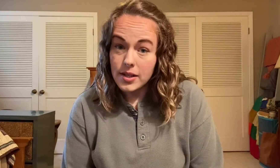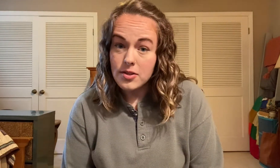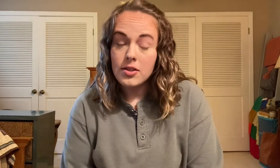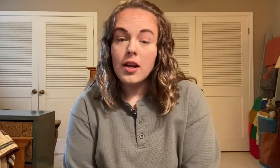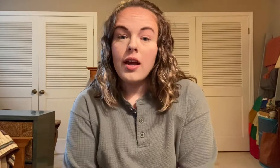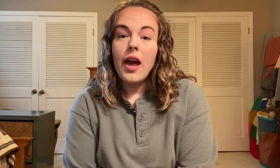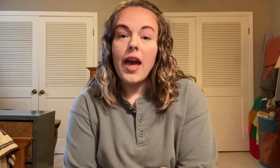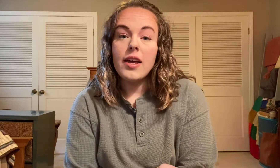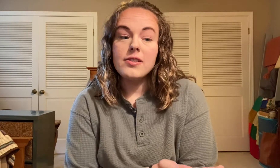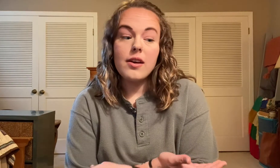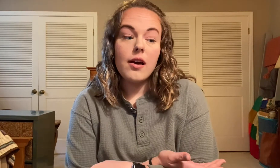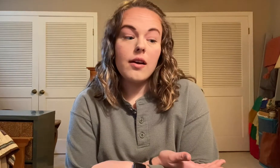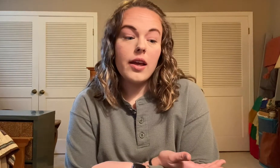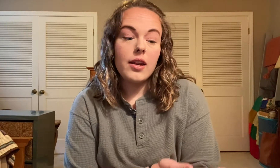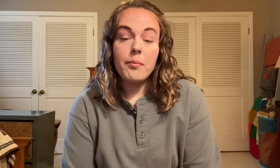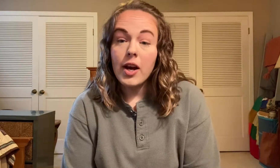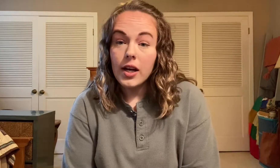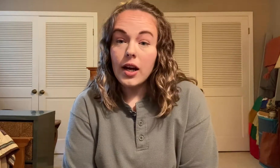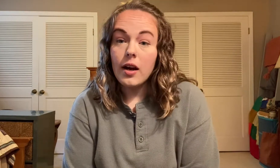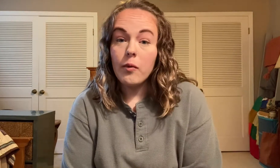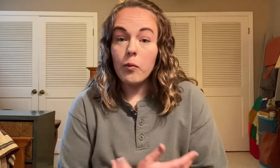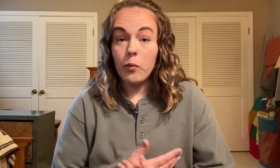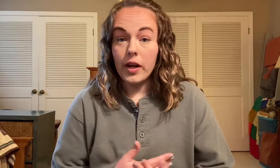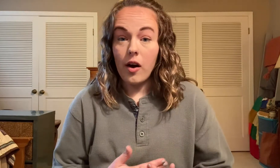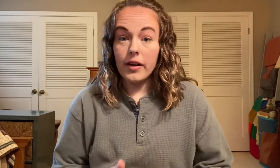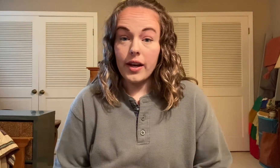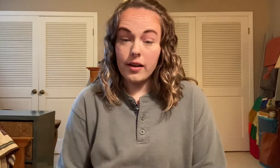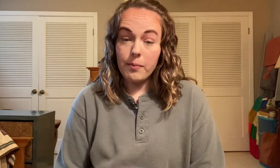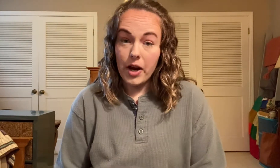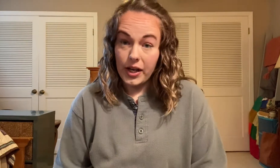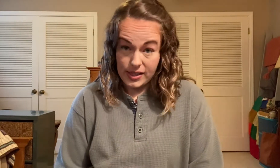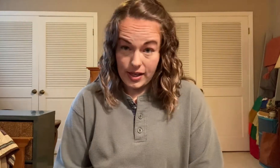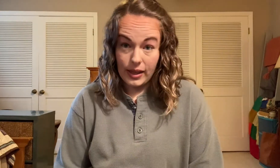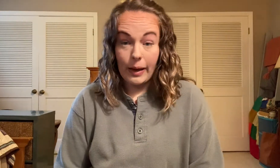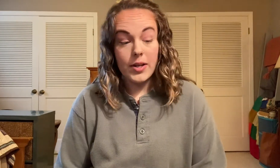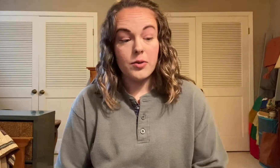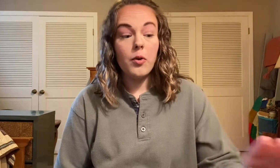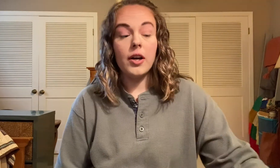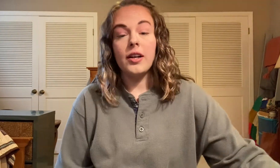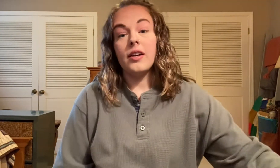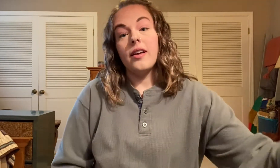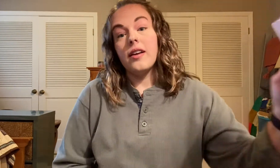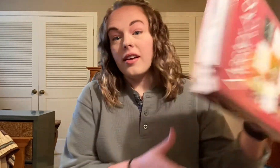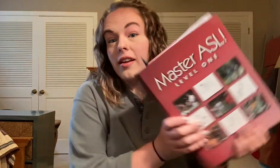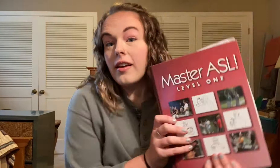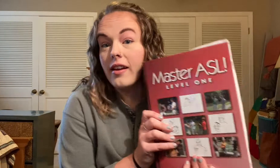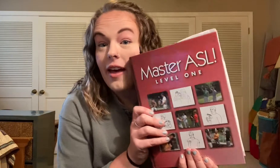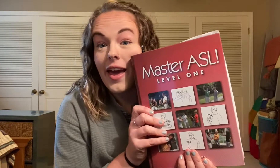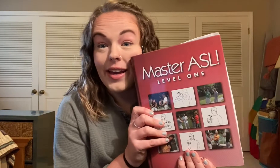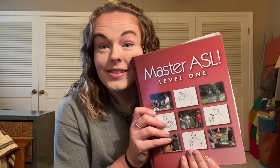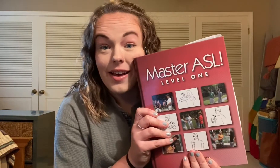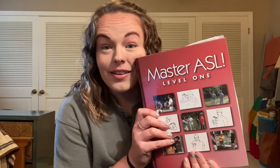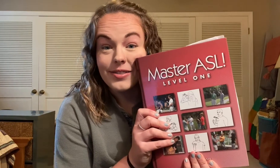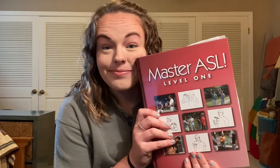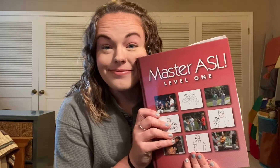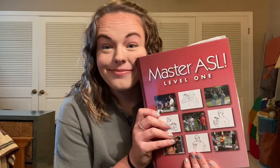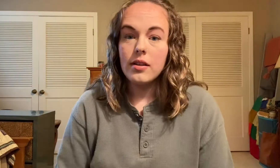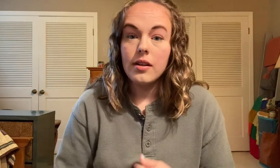language. And in America, we call it American Sign Language, or ASL.